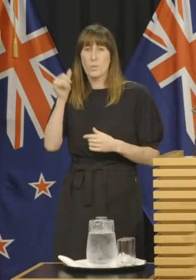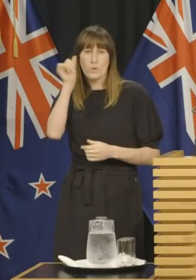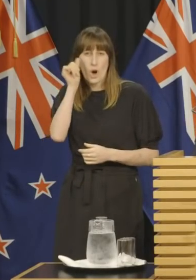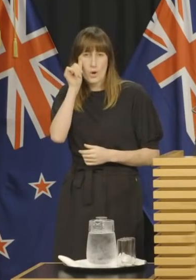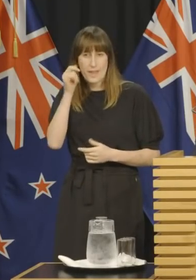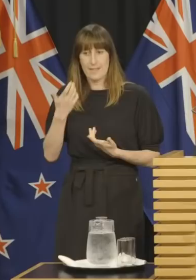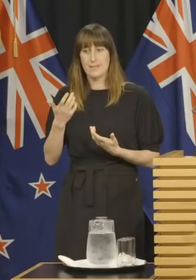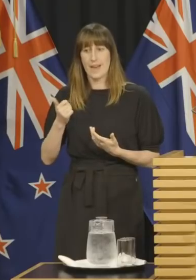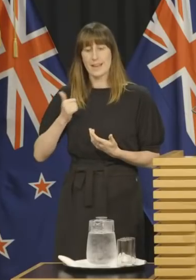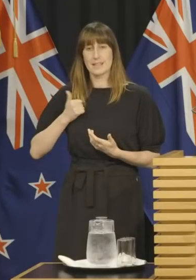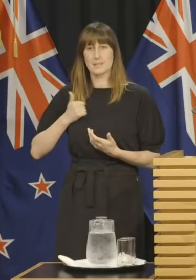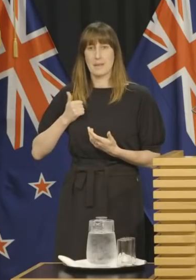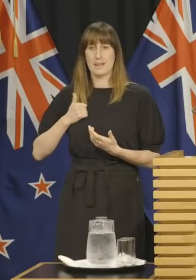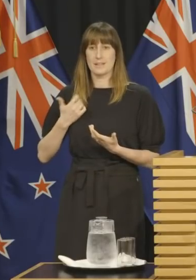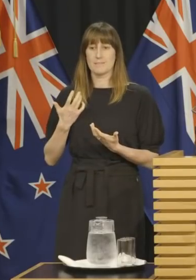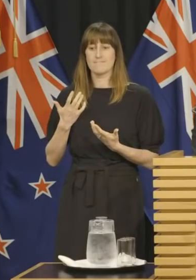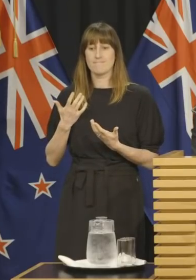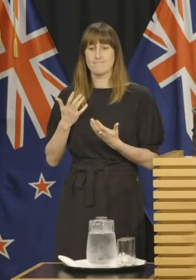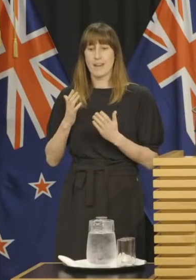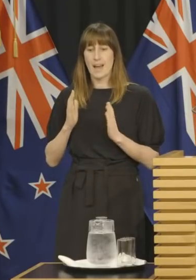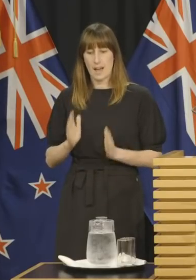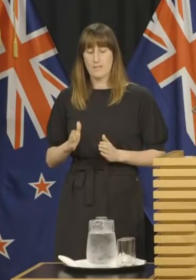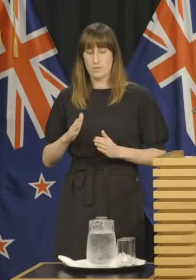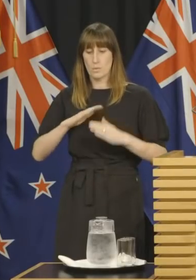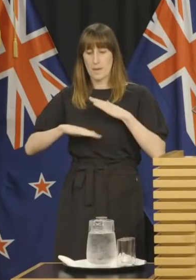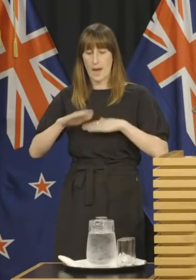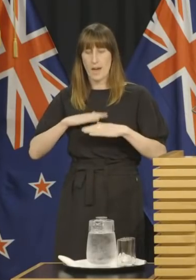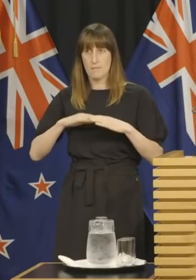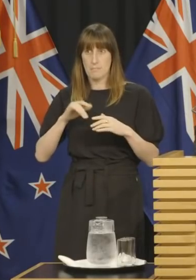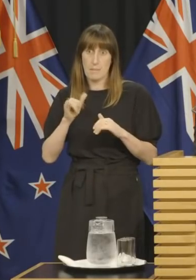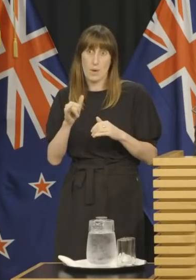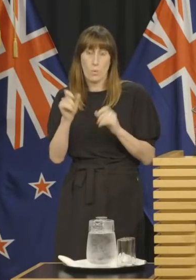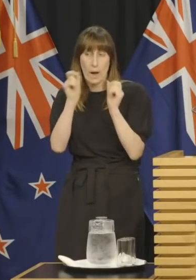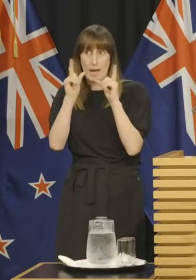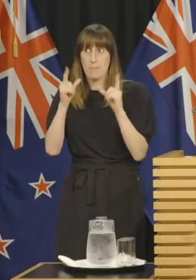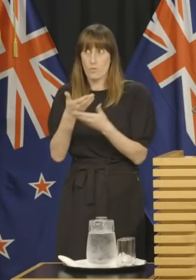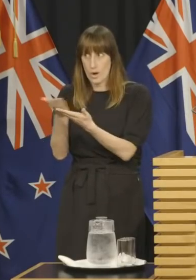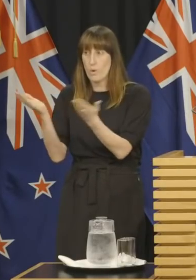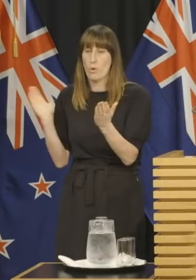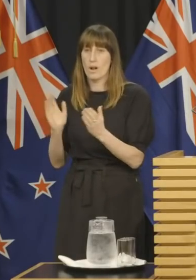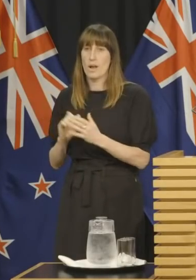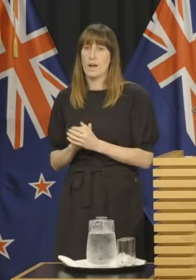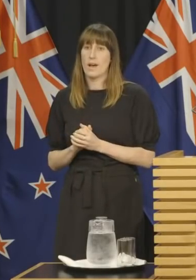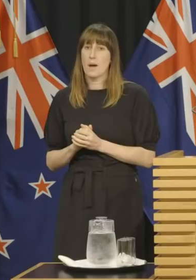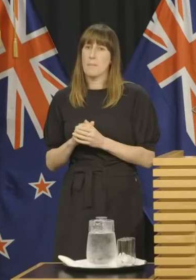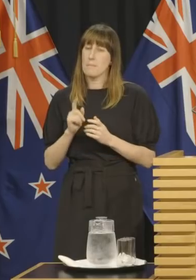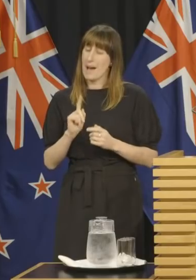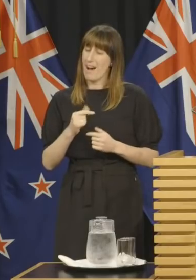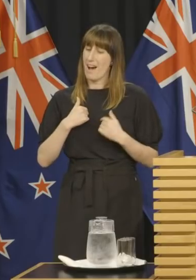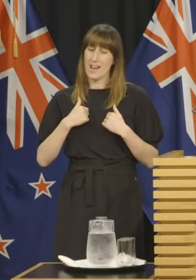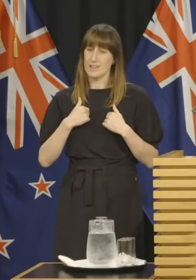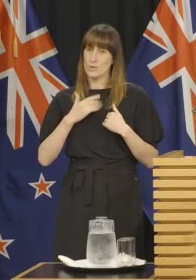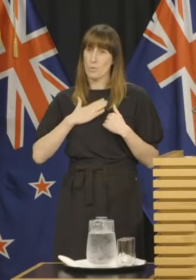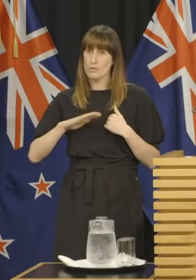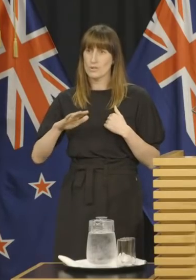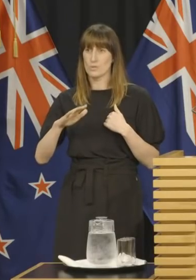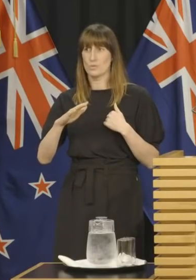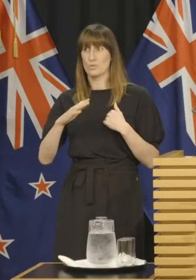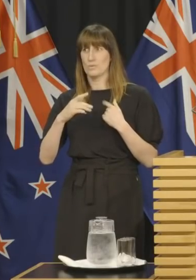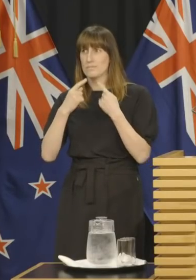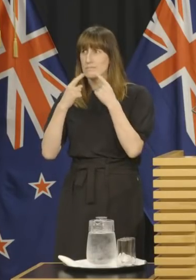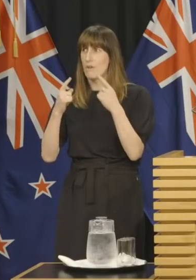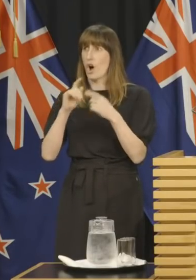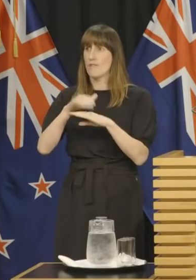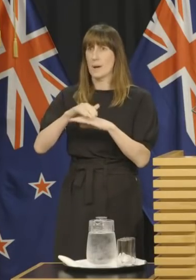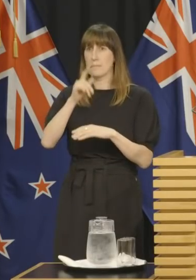communities expect of us. But again, I am very clear here on the difference between, moral judgments and judgments around whether or not the minister has